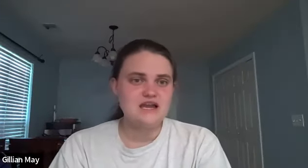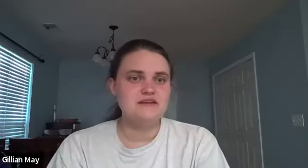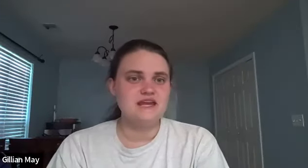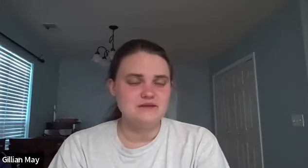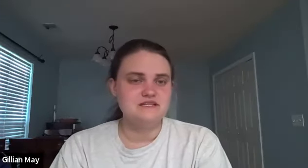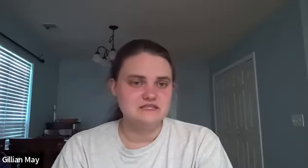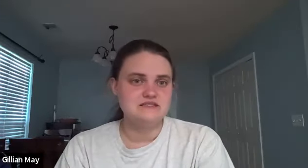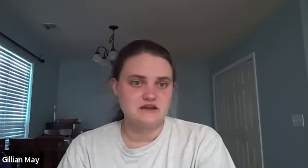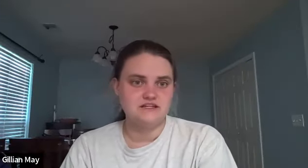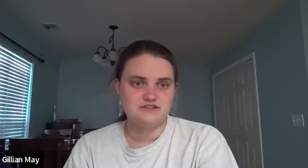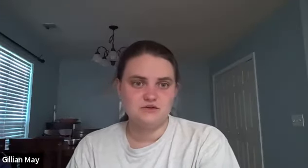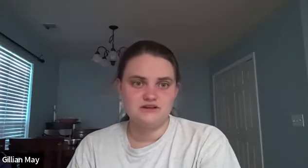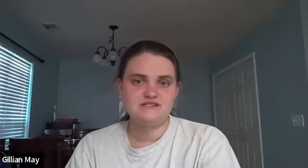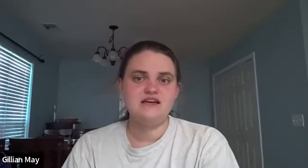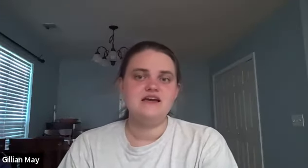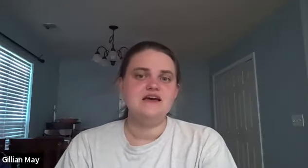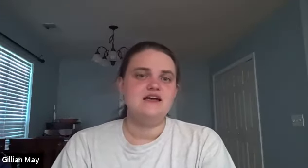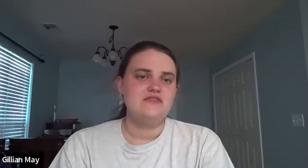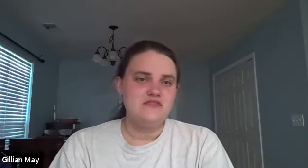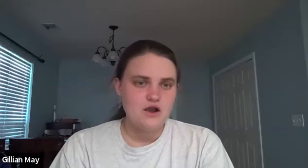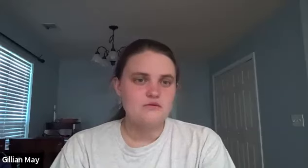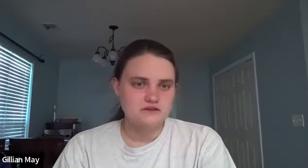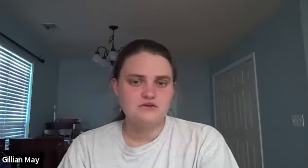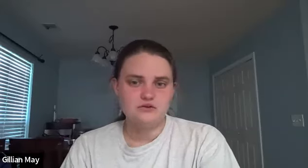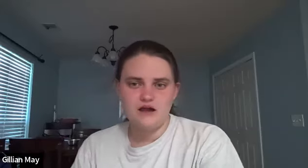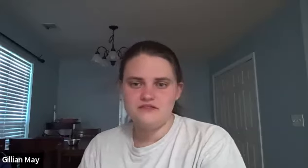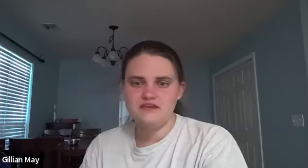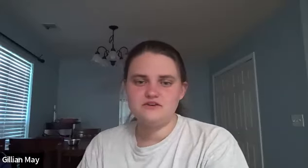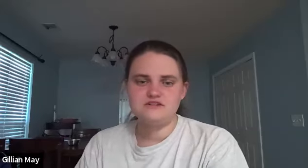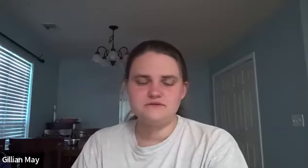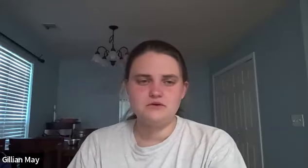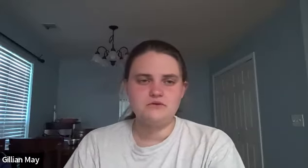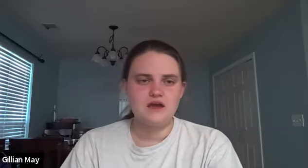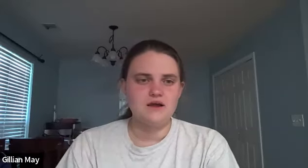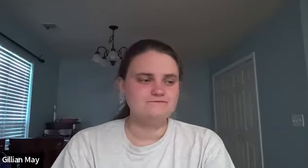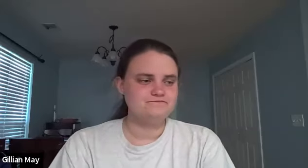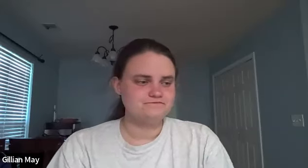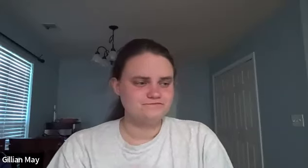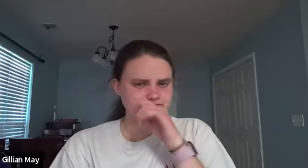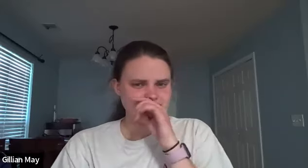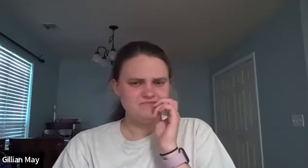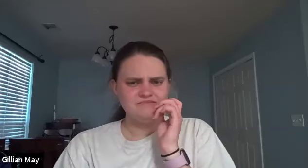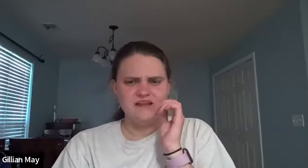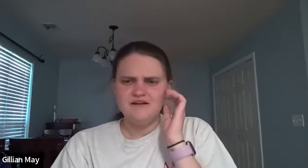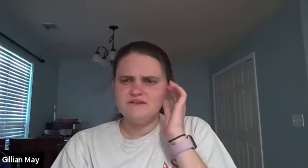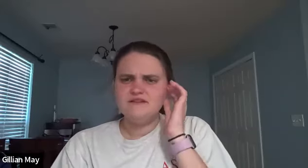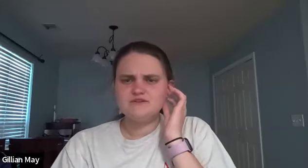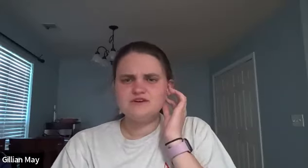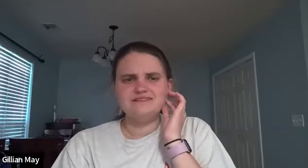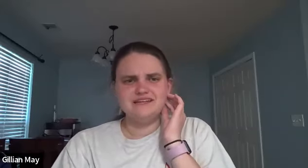in ABC signing stories, they are really cool. I think there's a few that I feel like that was on a link